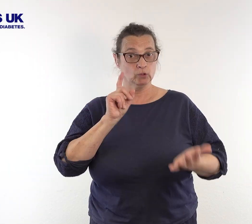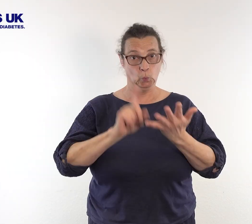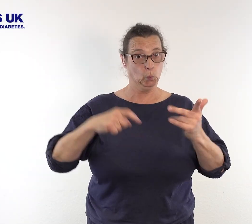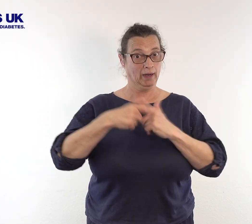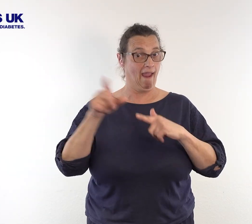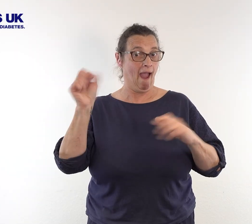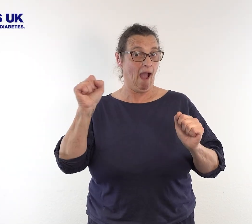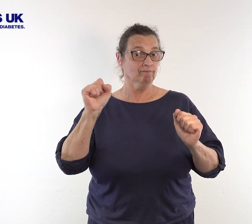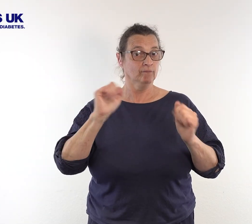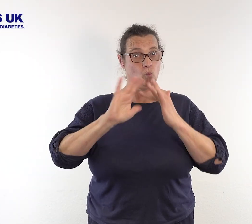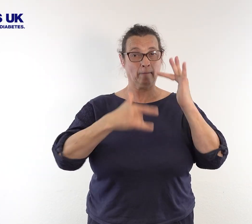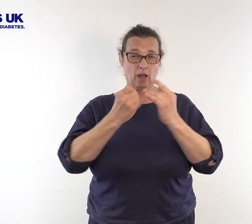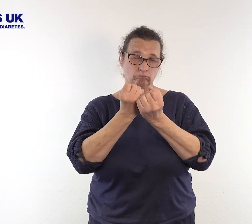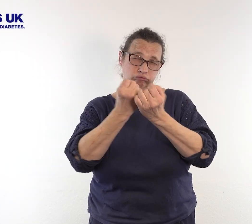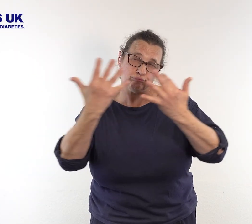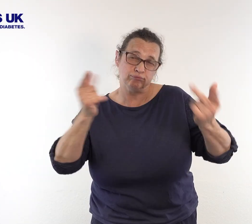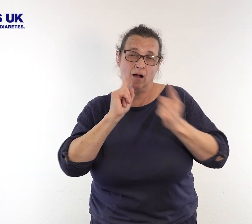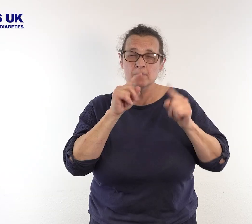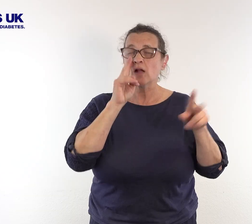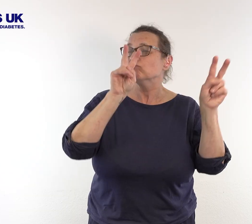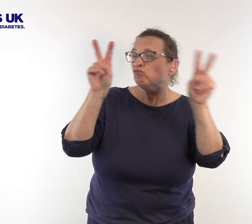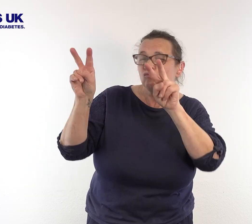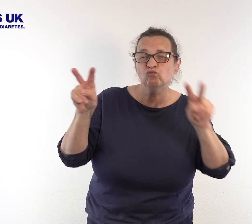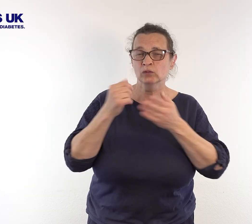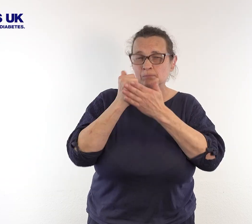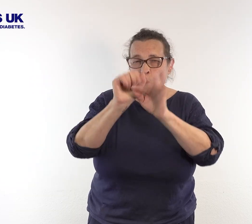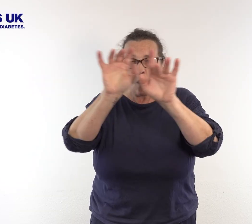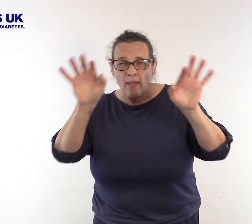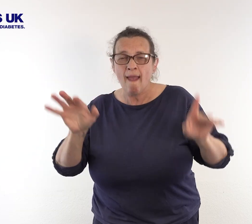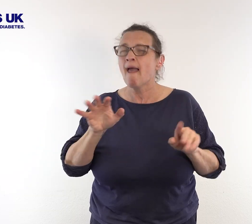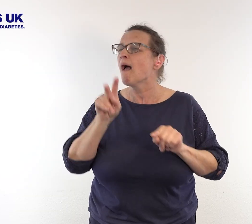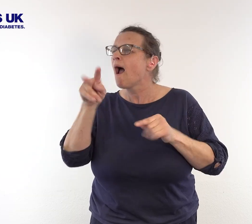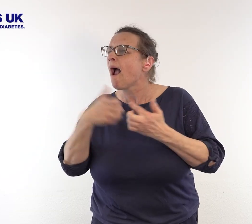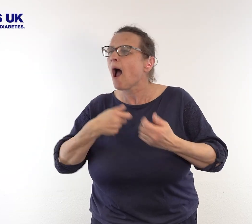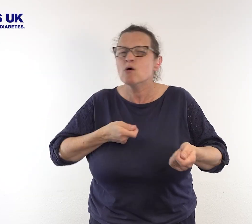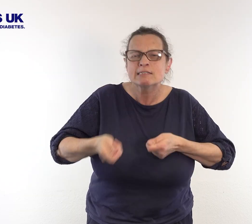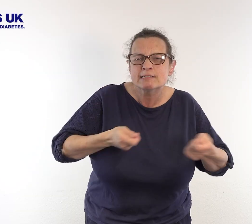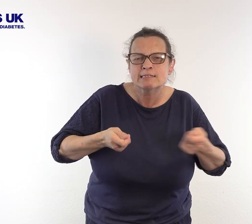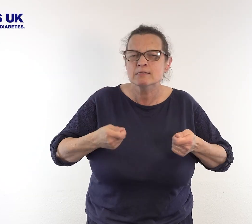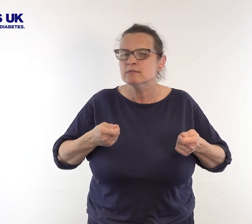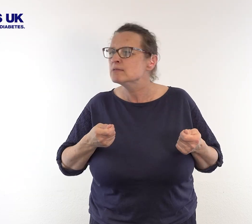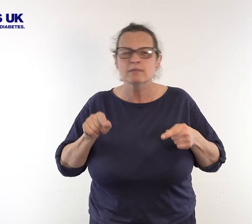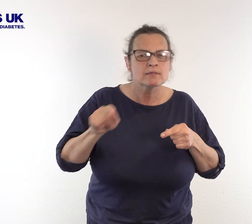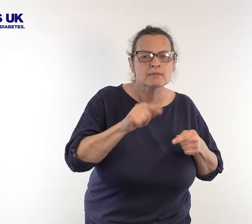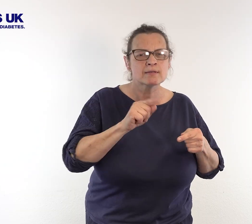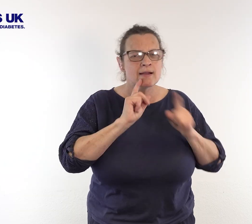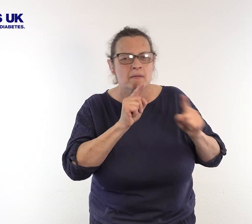Diabetes UK are there to help. Diabetes UK have the information and support you need to help you manage your diabetes